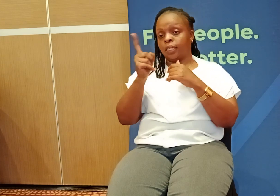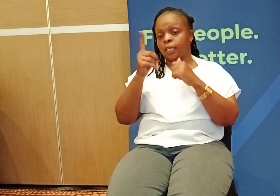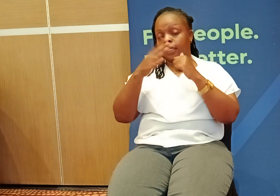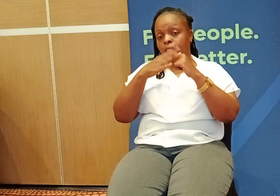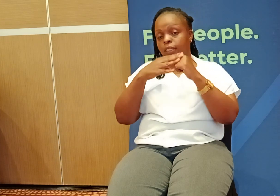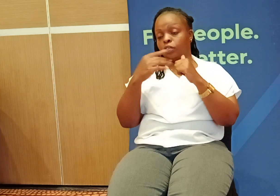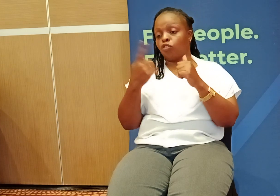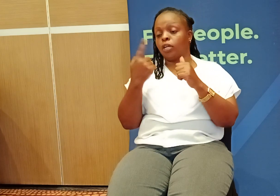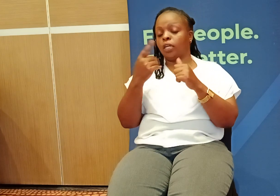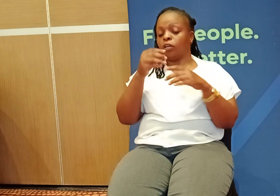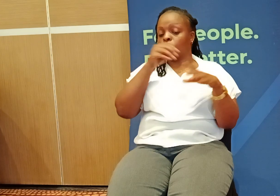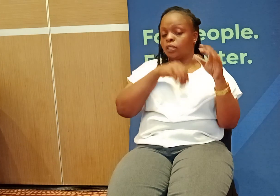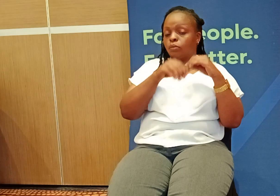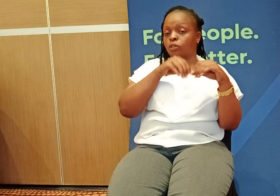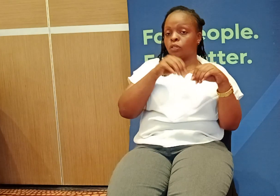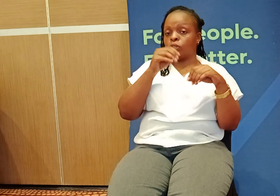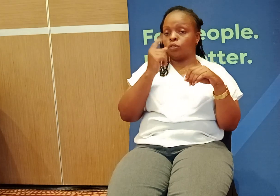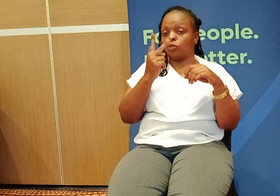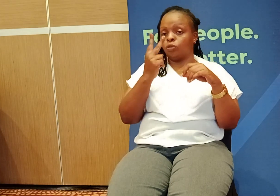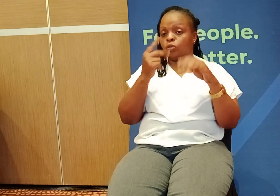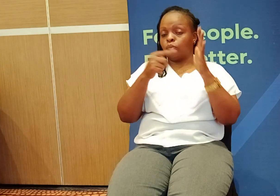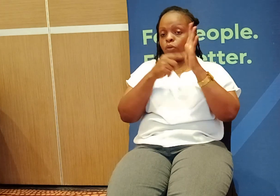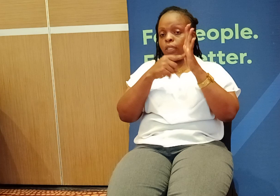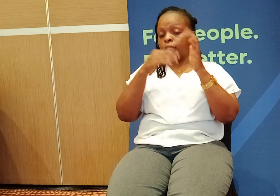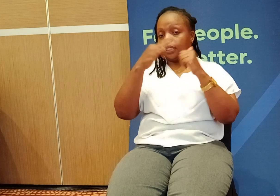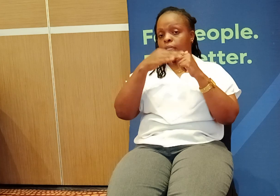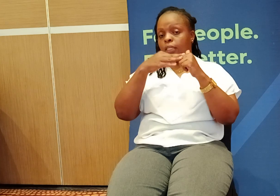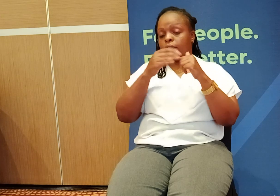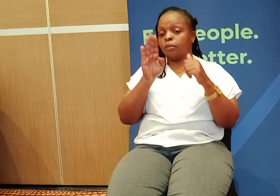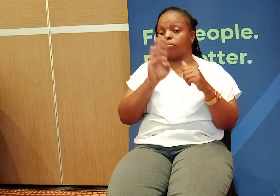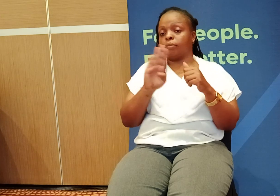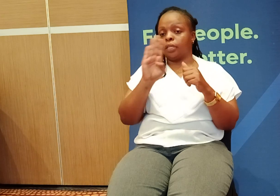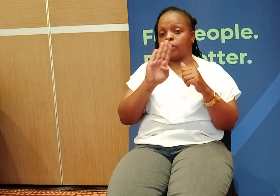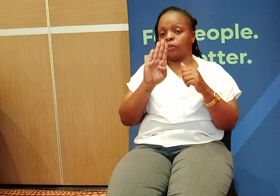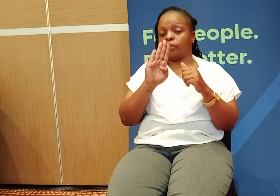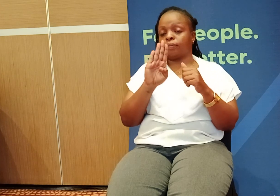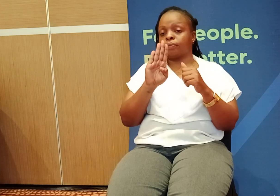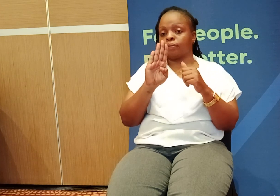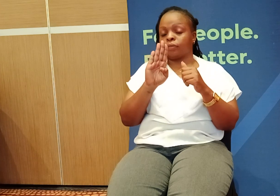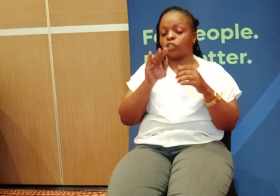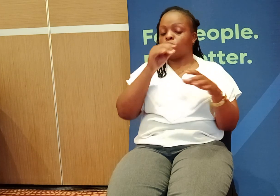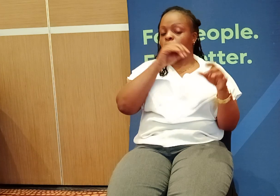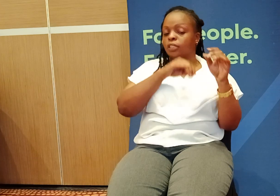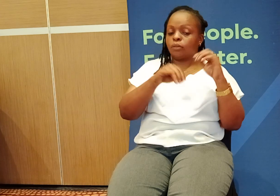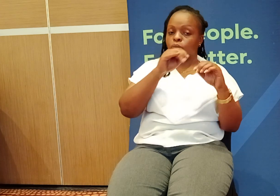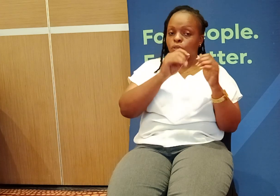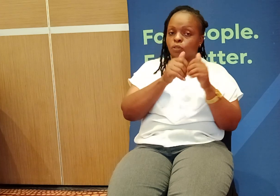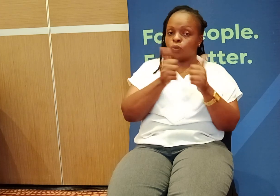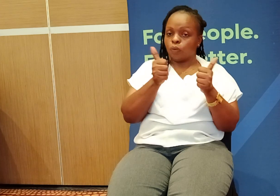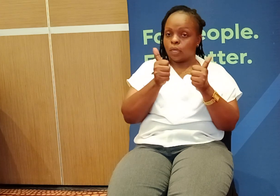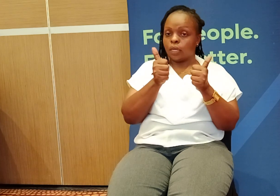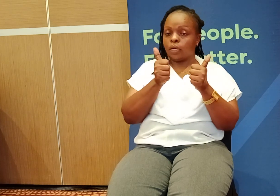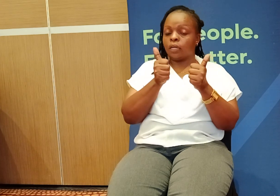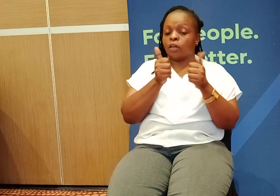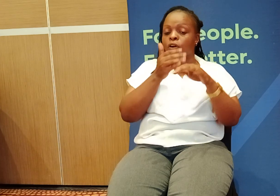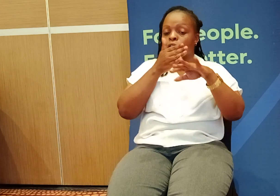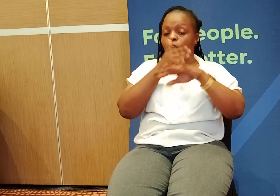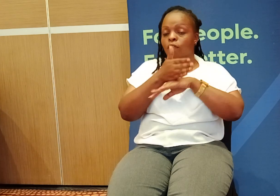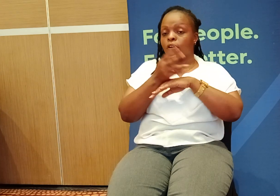2.8 billion. They are now contributing well above. Well over 25 in terms of PBT, but